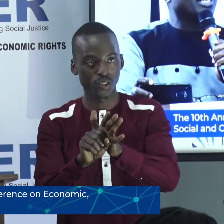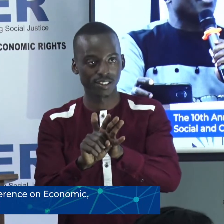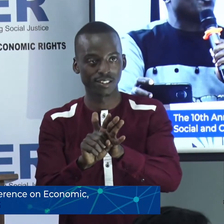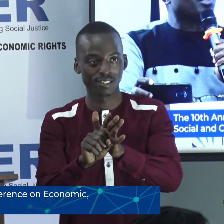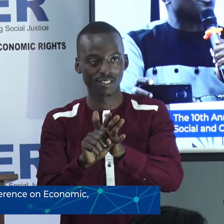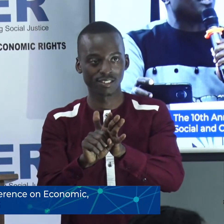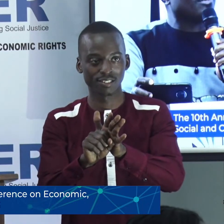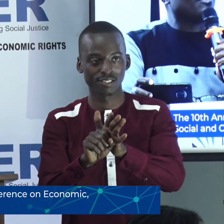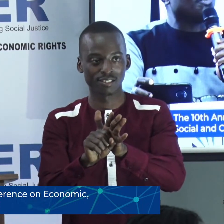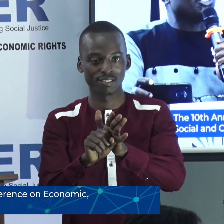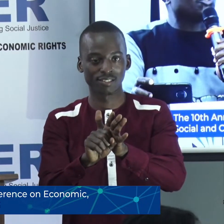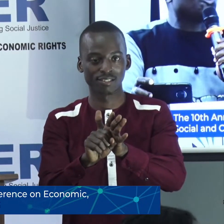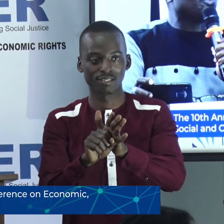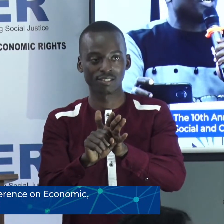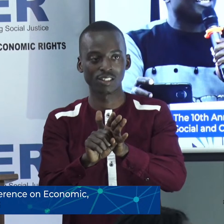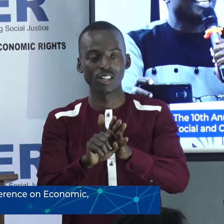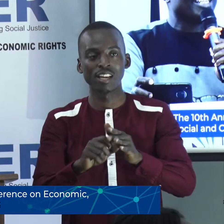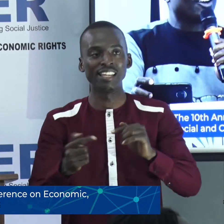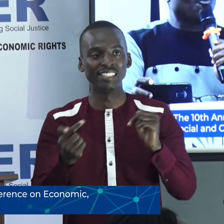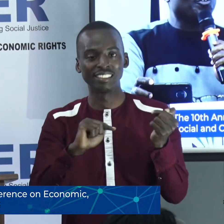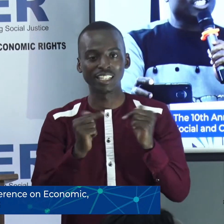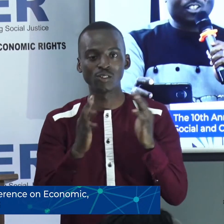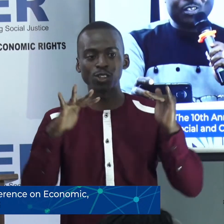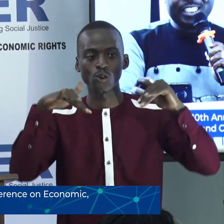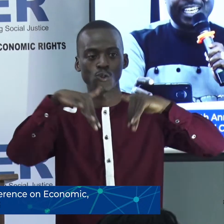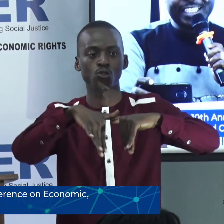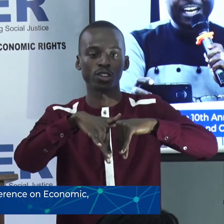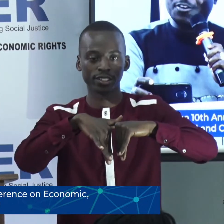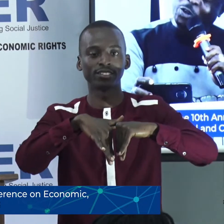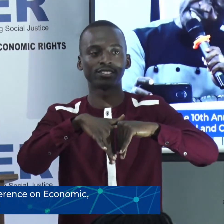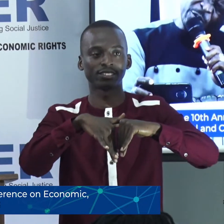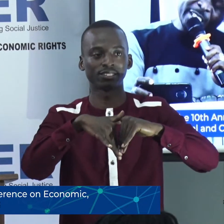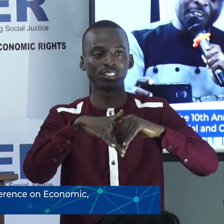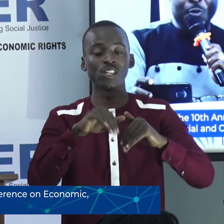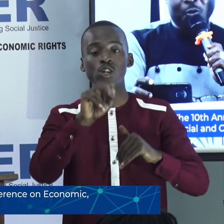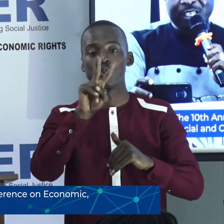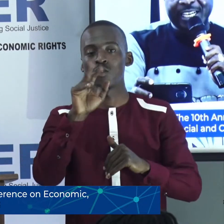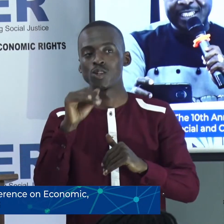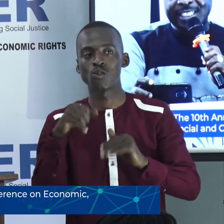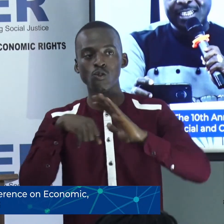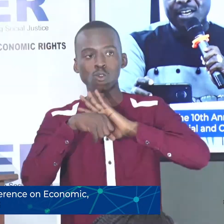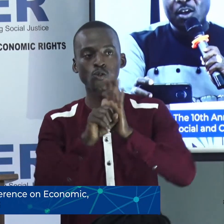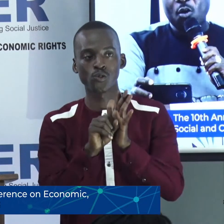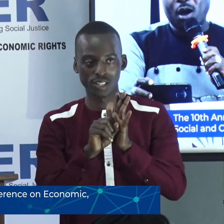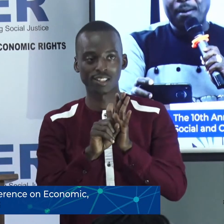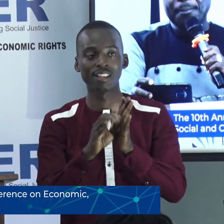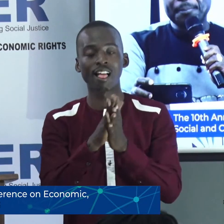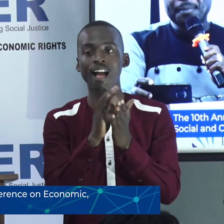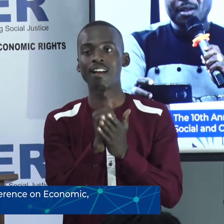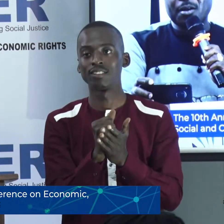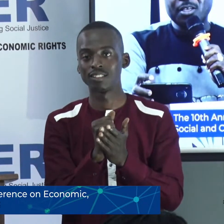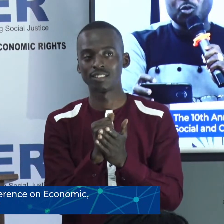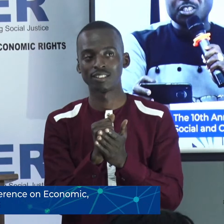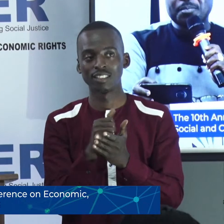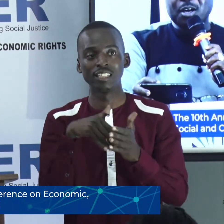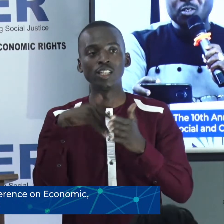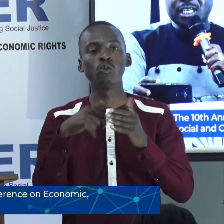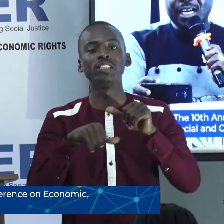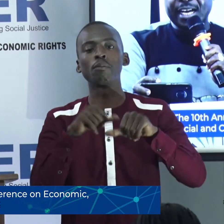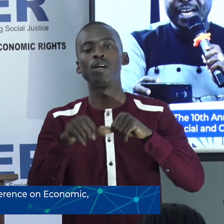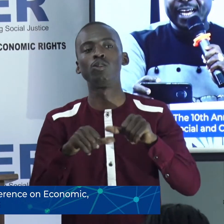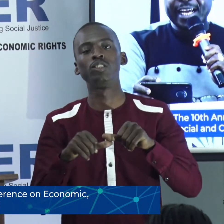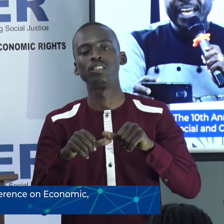we had a version of the conference in 2020 of COVID-19. It was